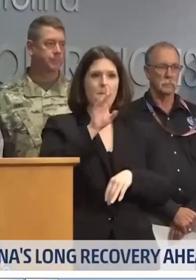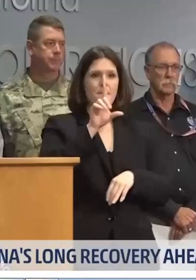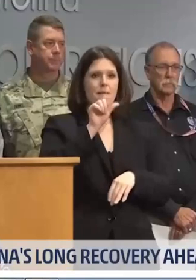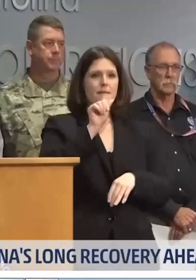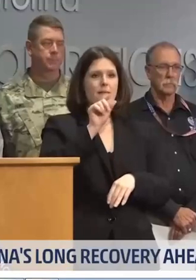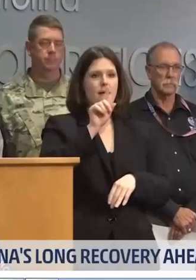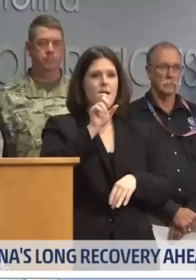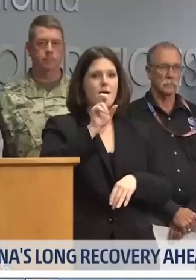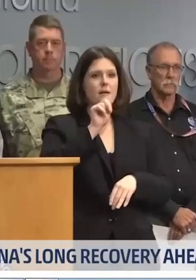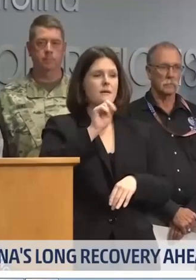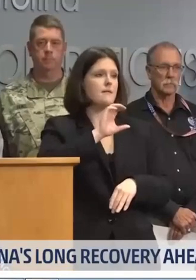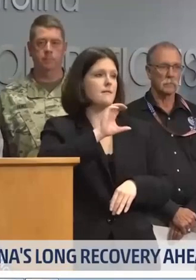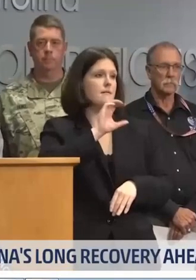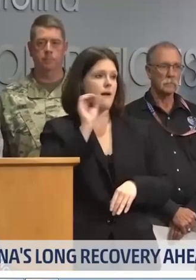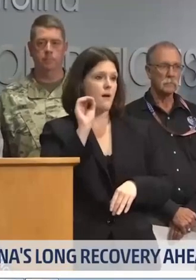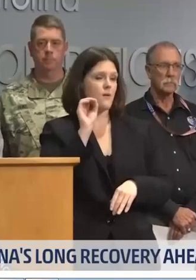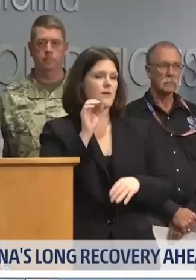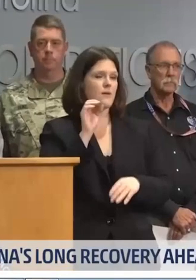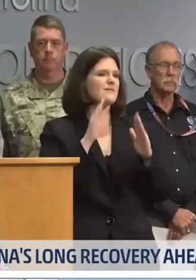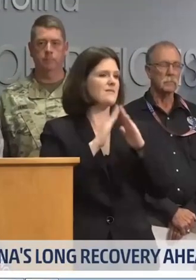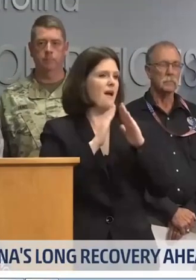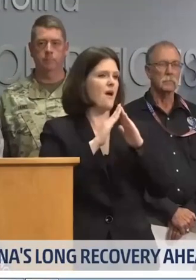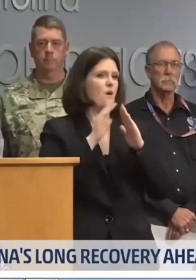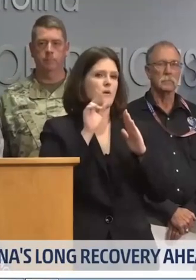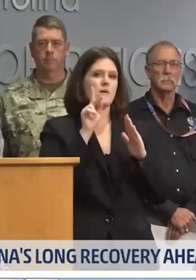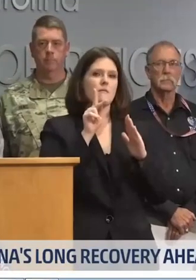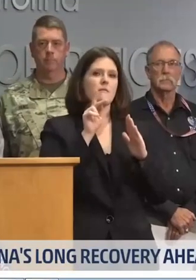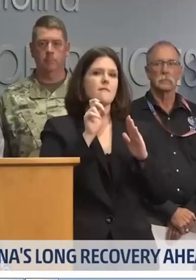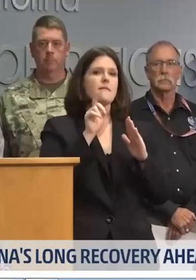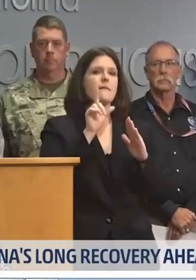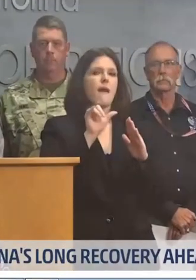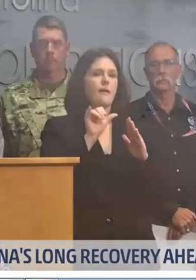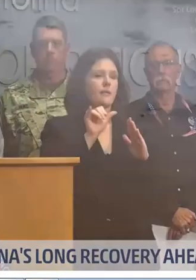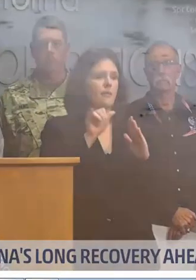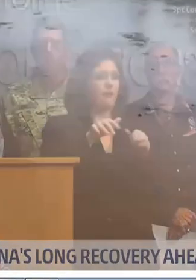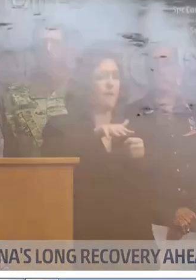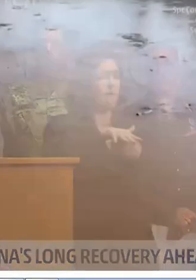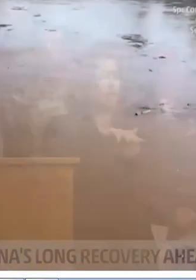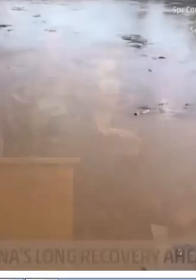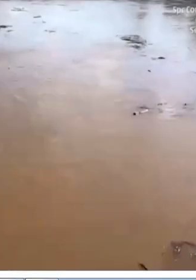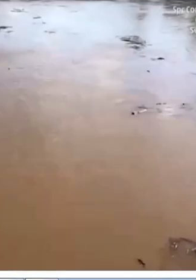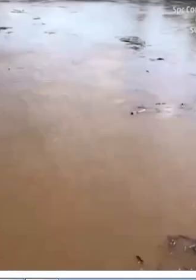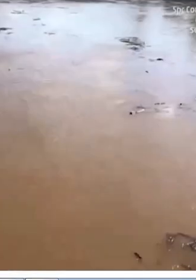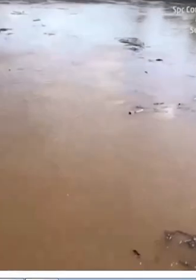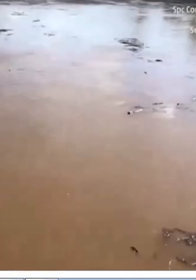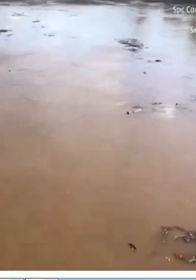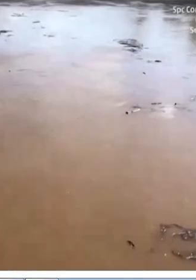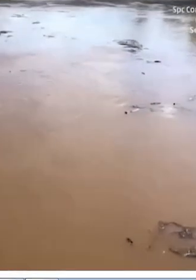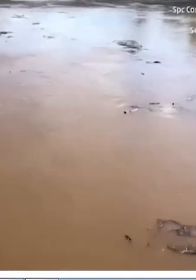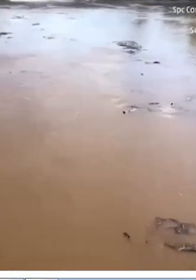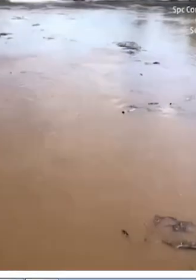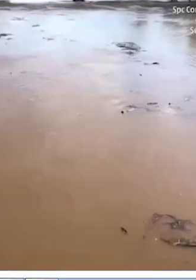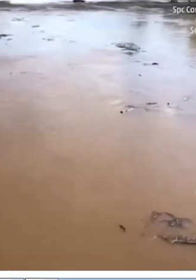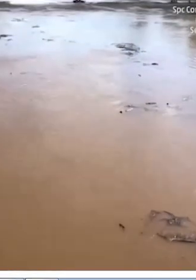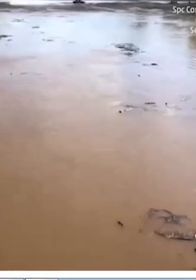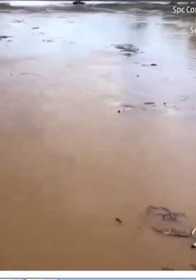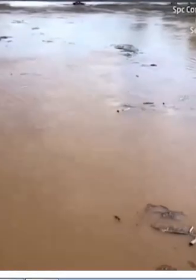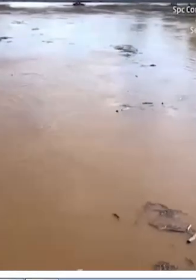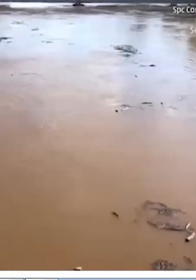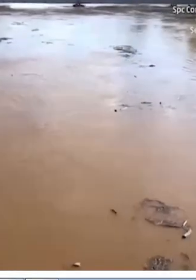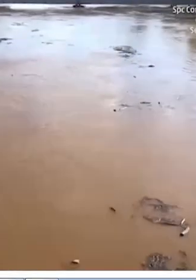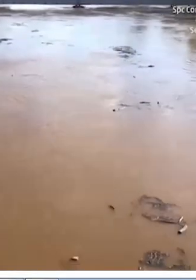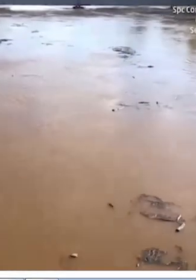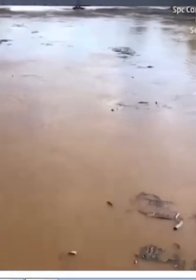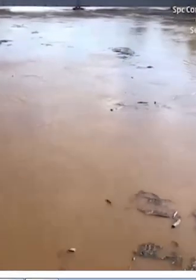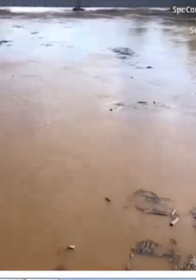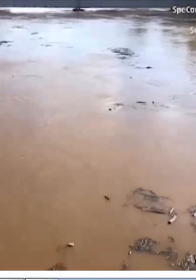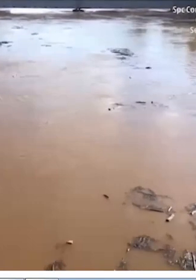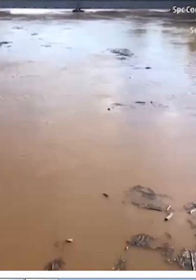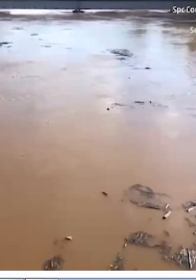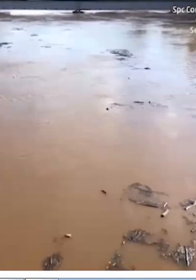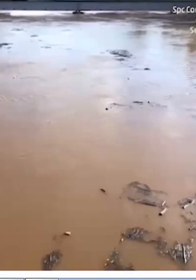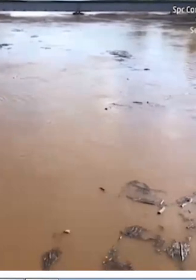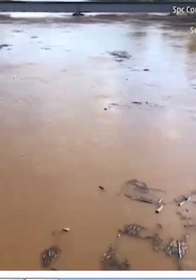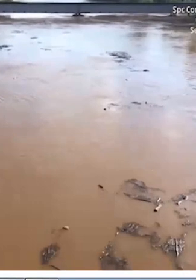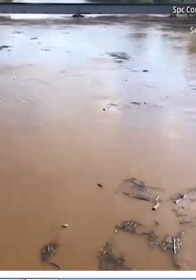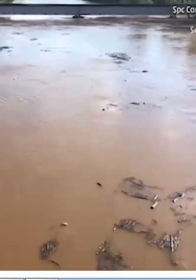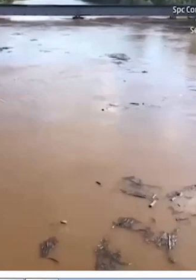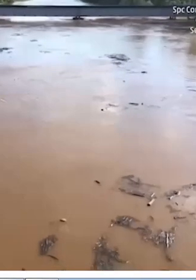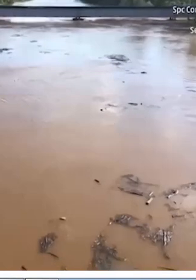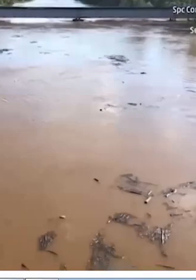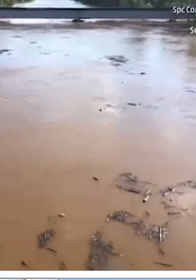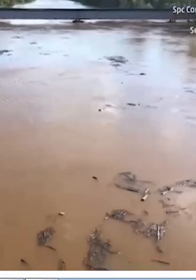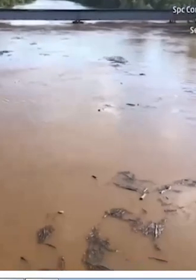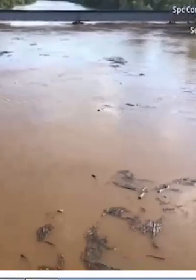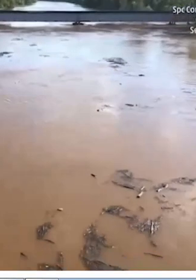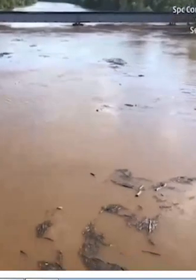County, in the town of Kelly. About 100 people had to be evacuated by boat and air after the